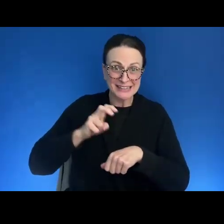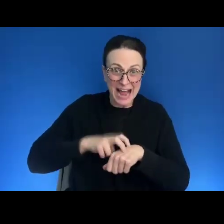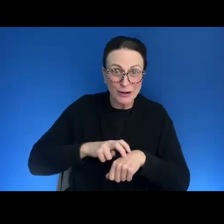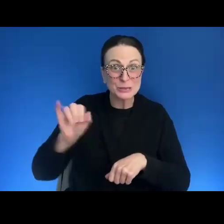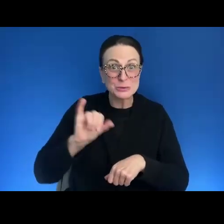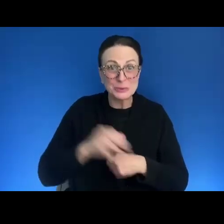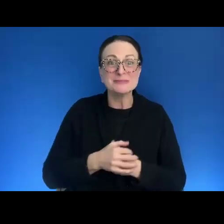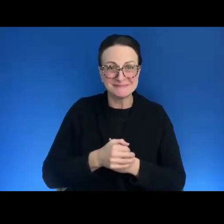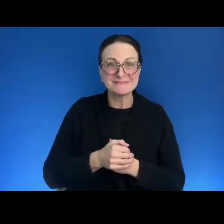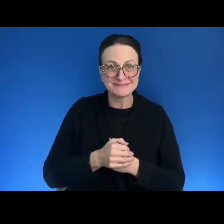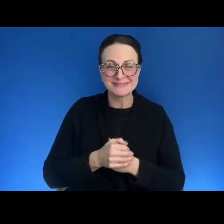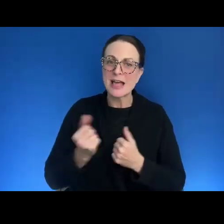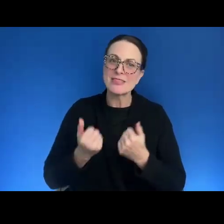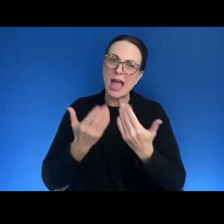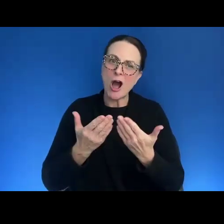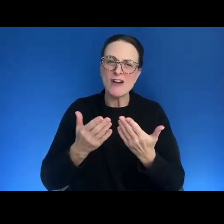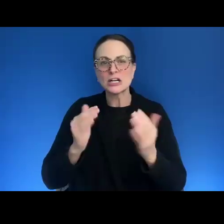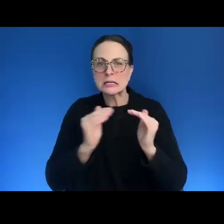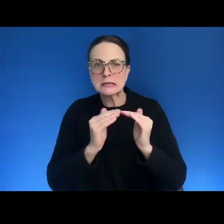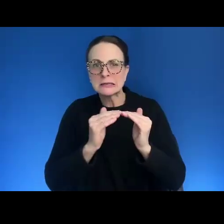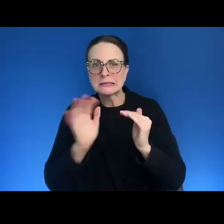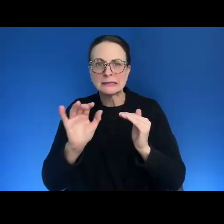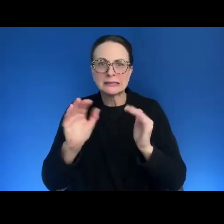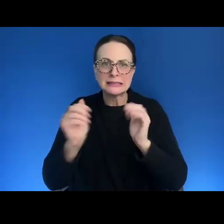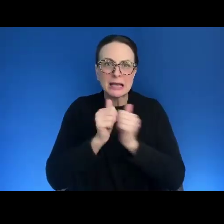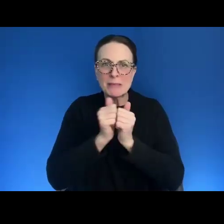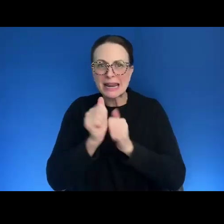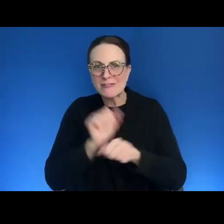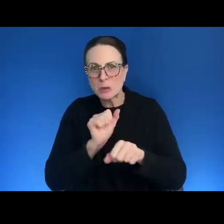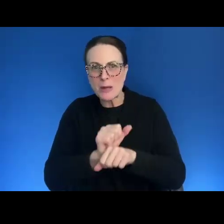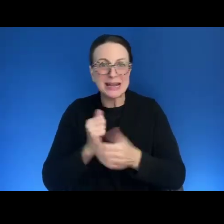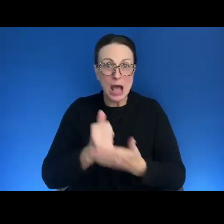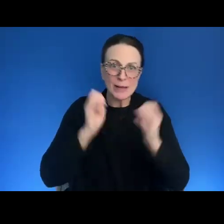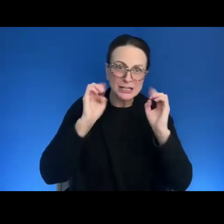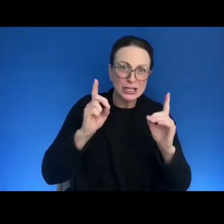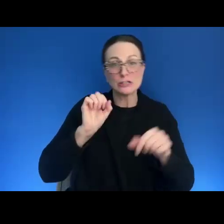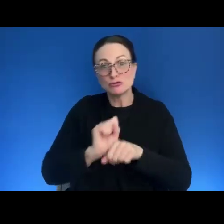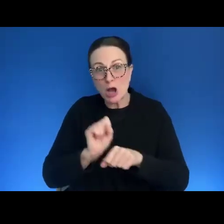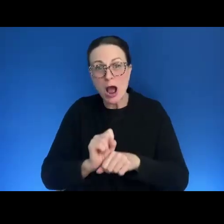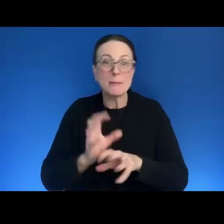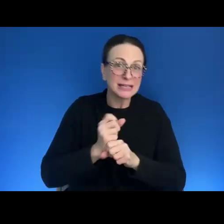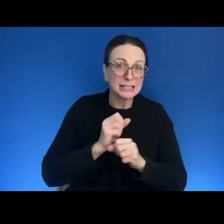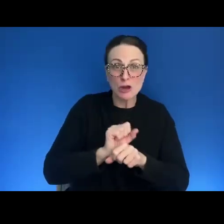And they offer competitive employment, helping people get a job, education in order to get a